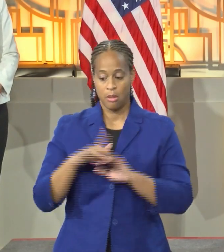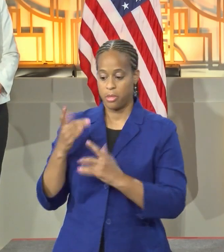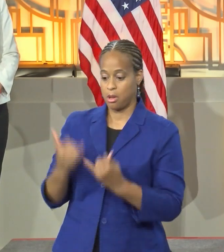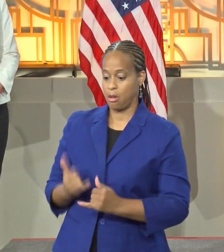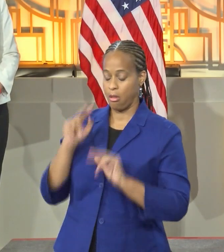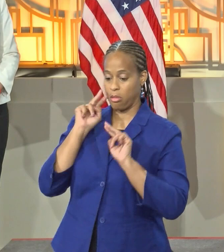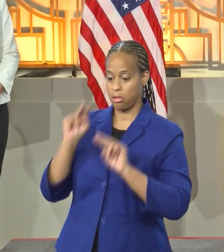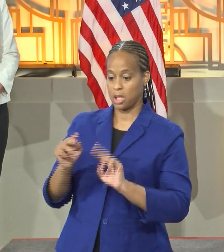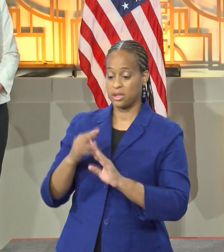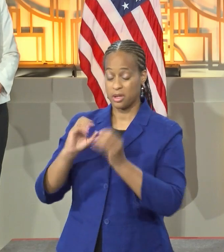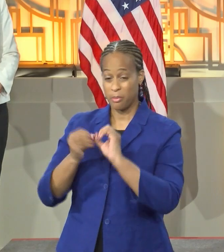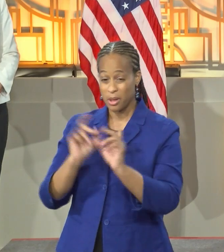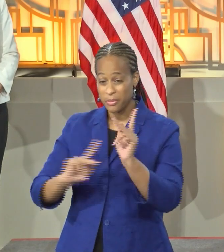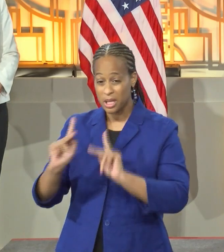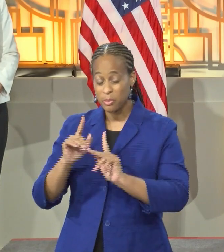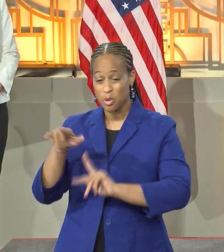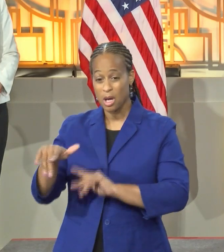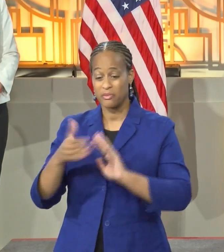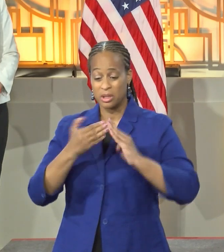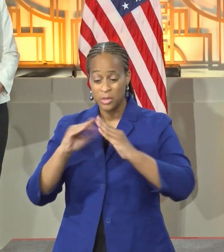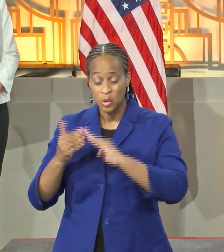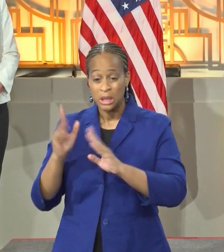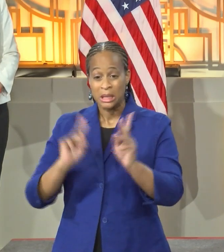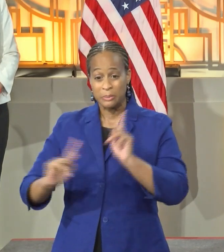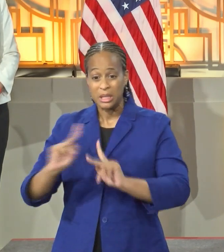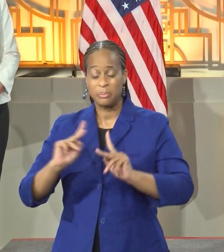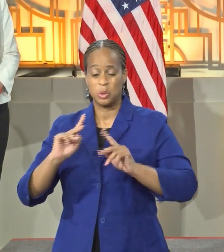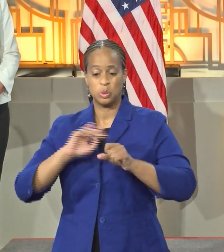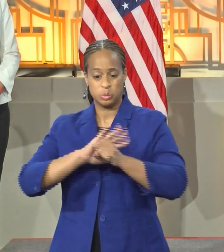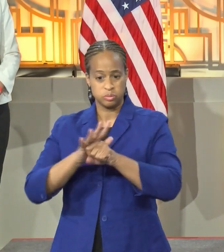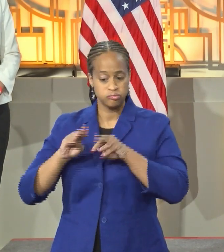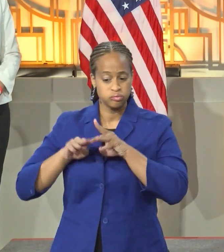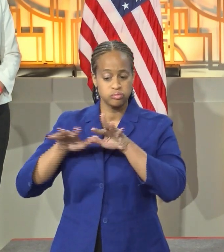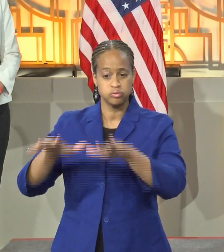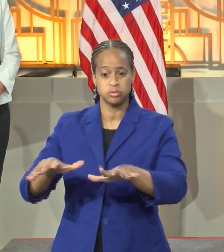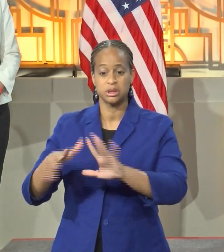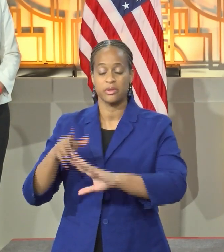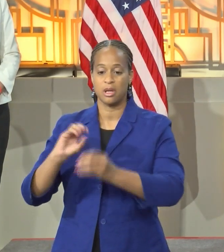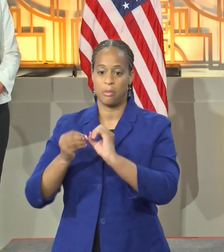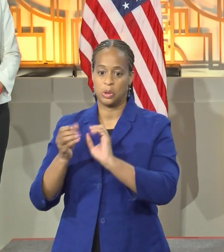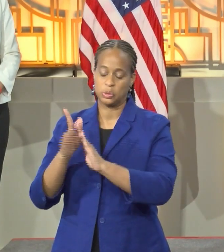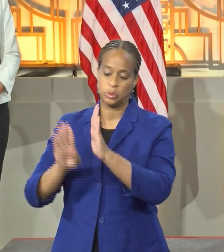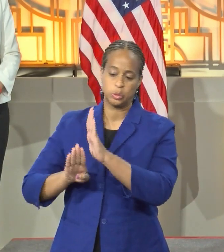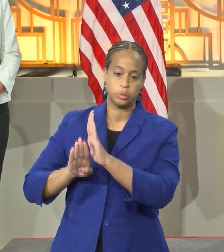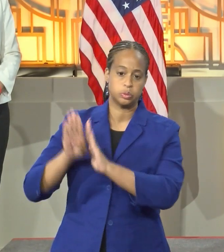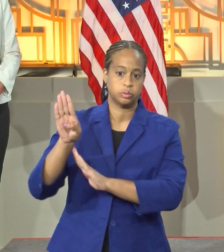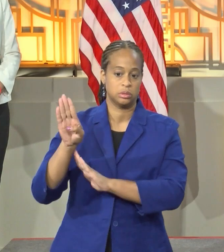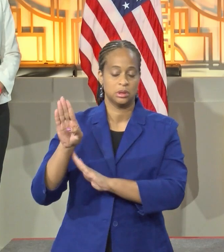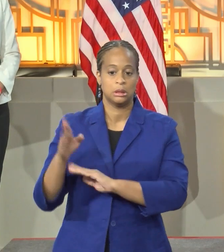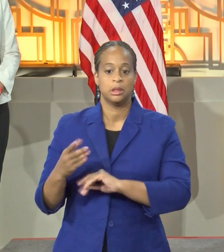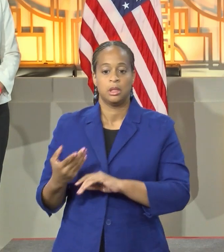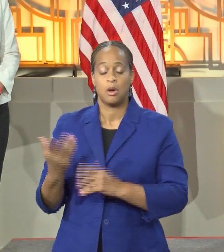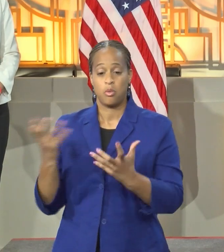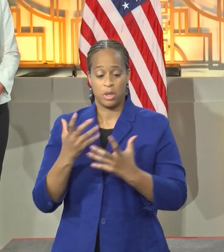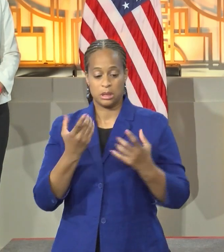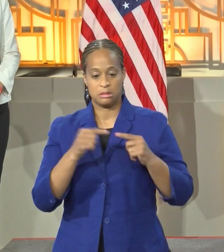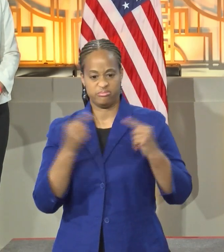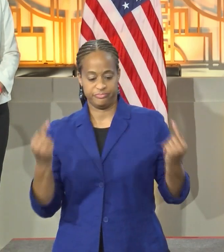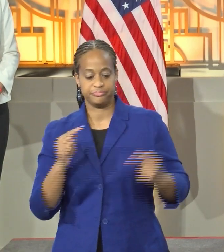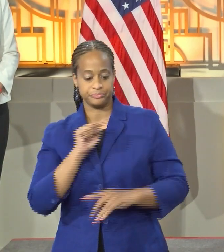number representing the community spread, the number is still going in the opposite direction of what's happening in our